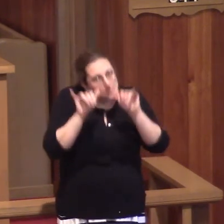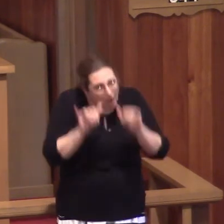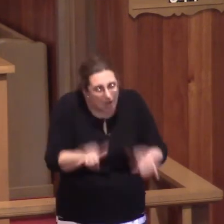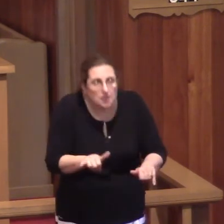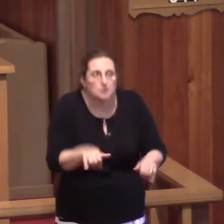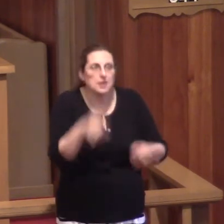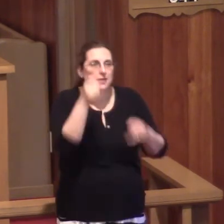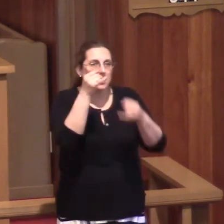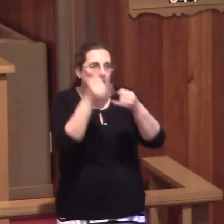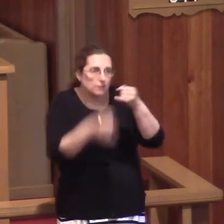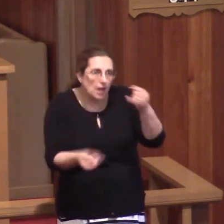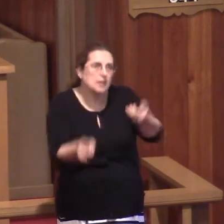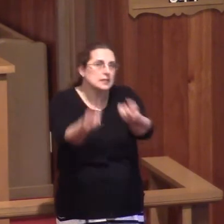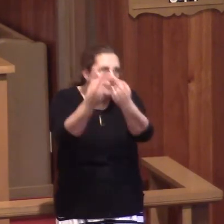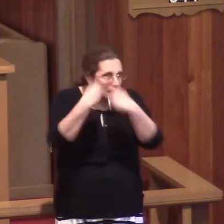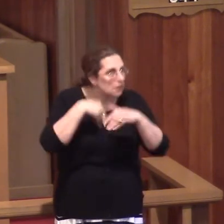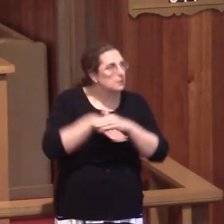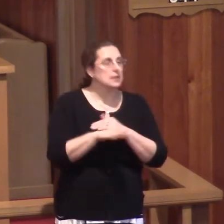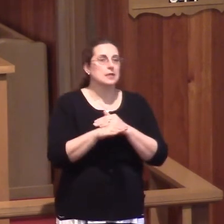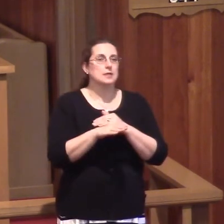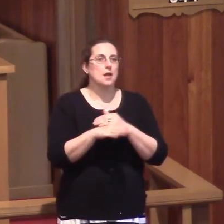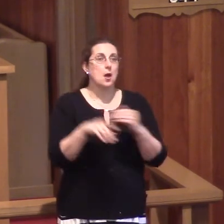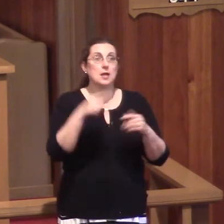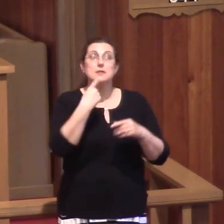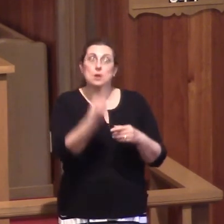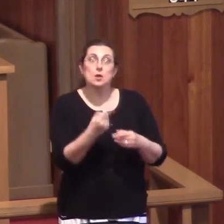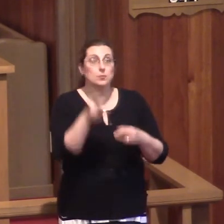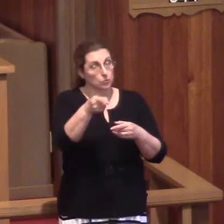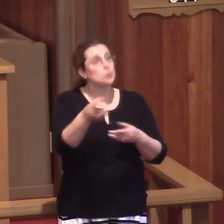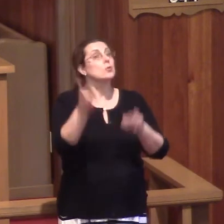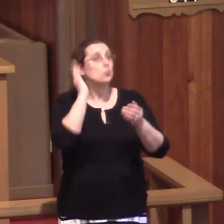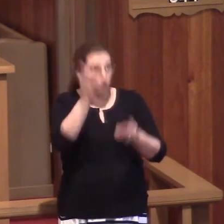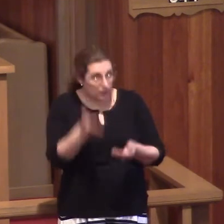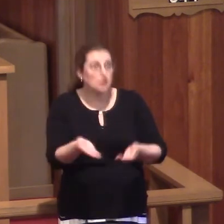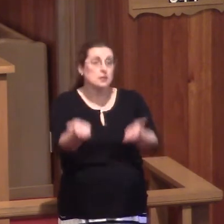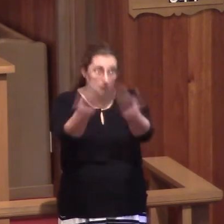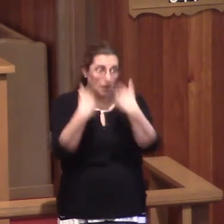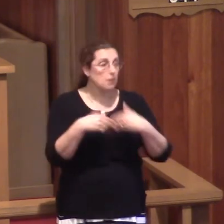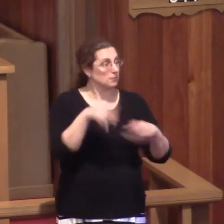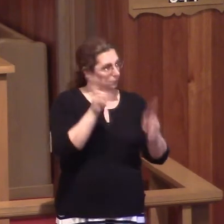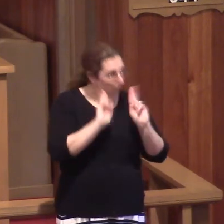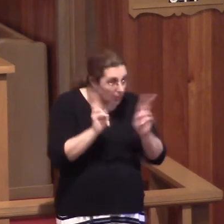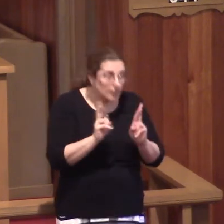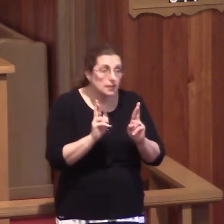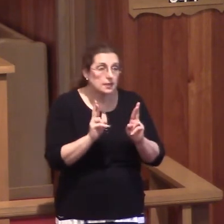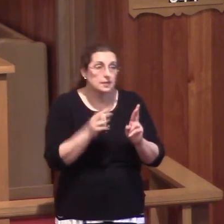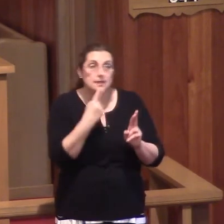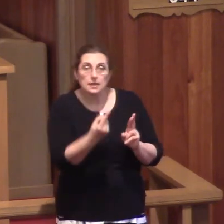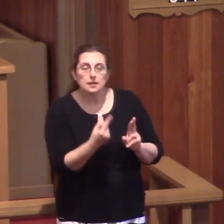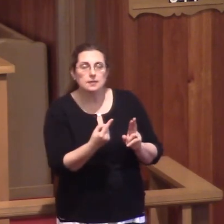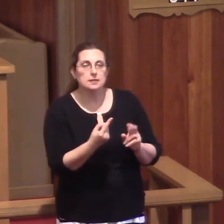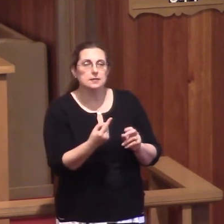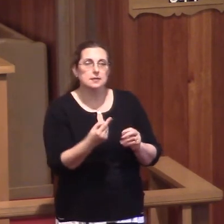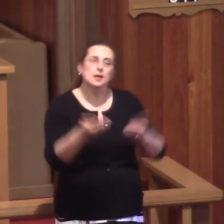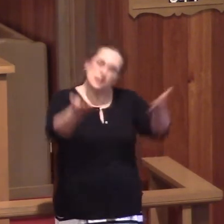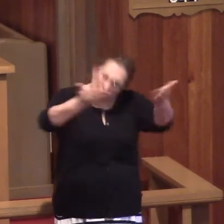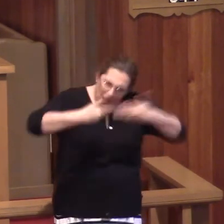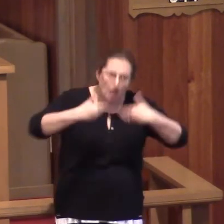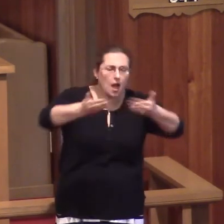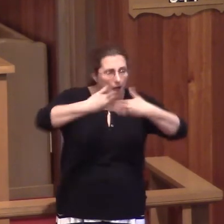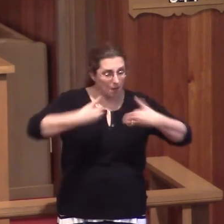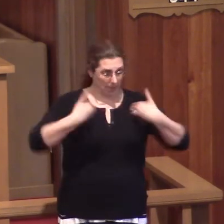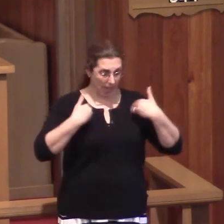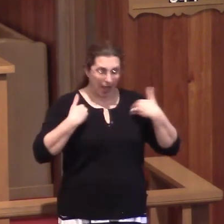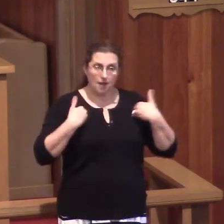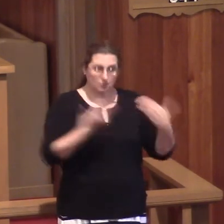finalists To get into the banquet. He told them that it was ready. In other words, He told them, Come and get